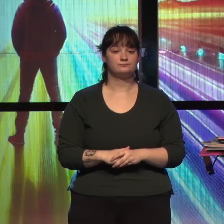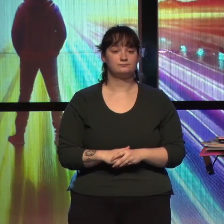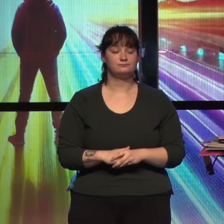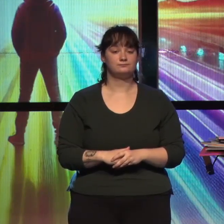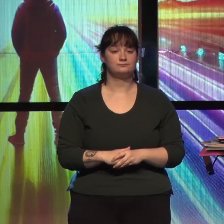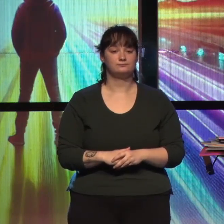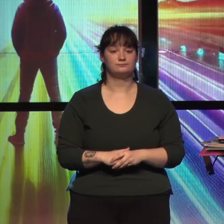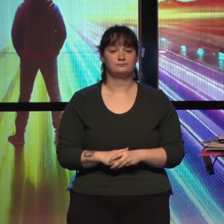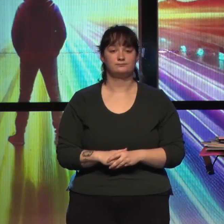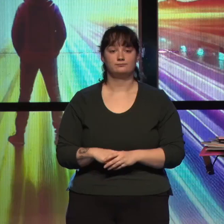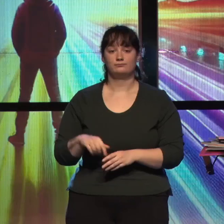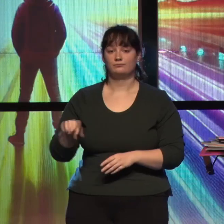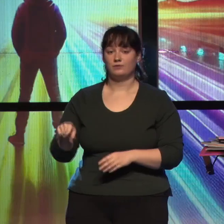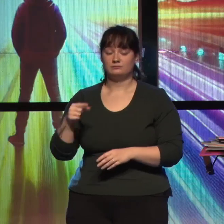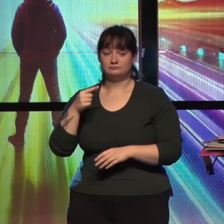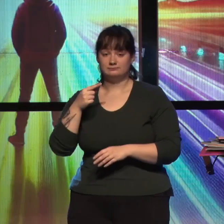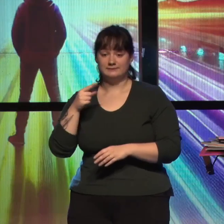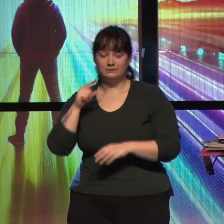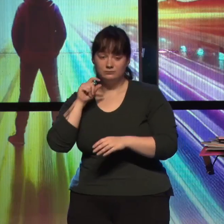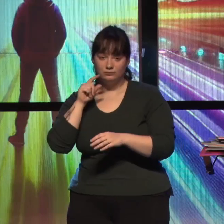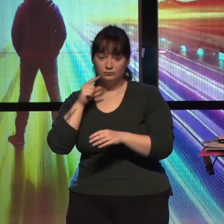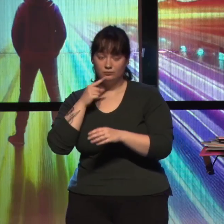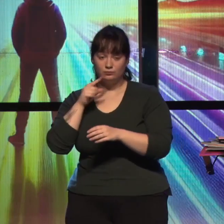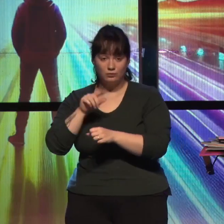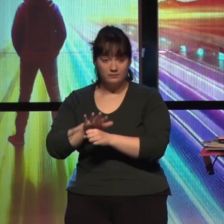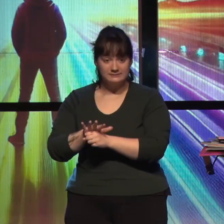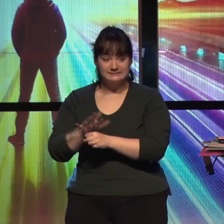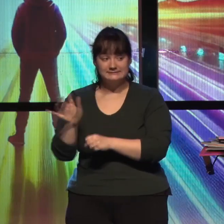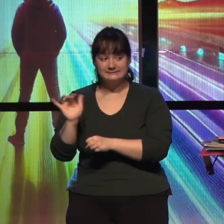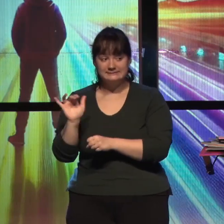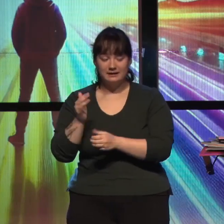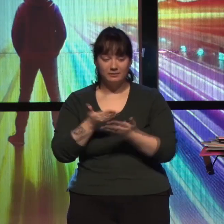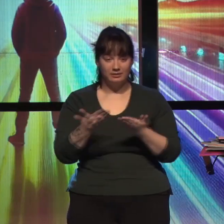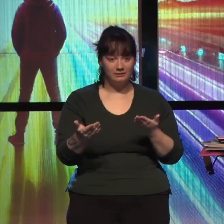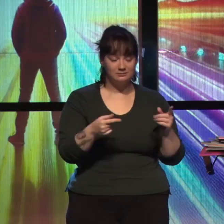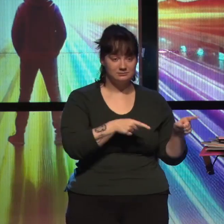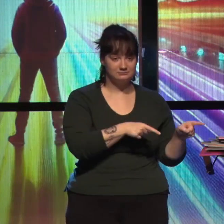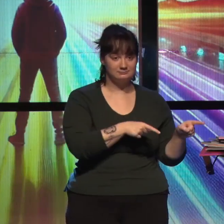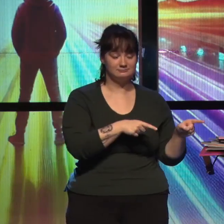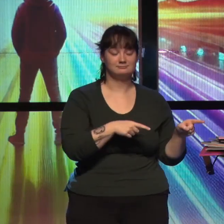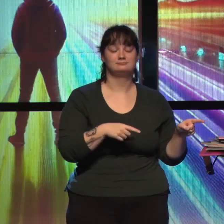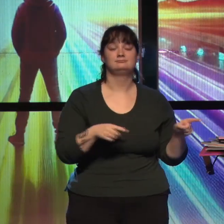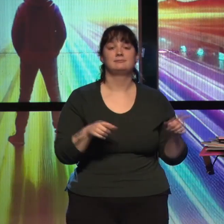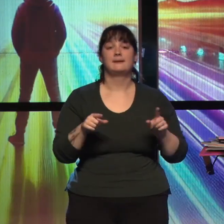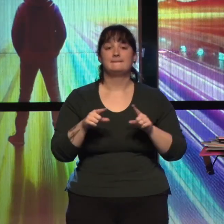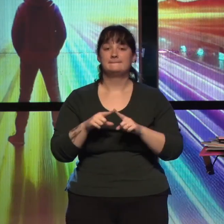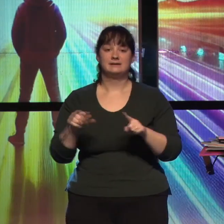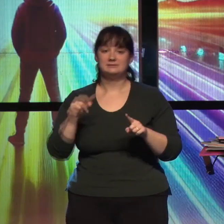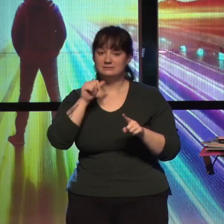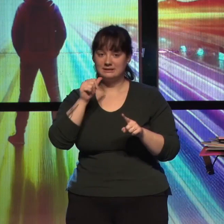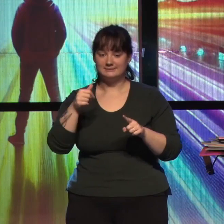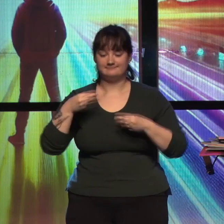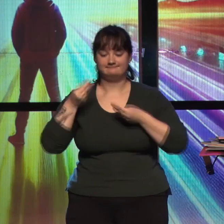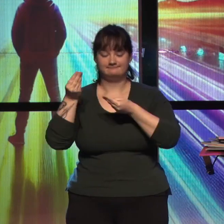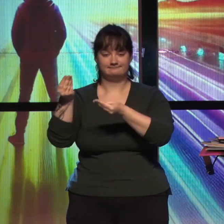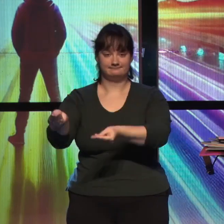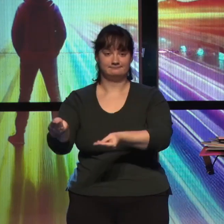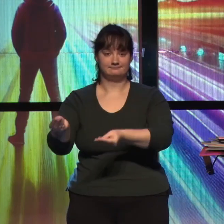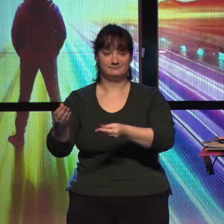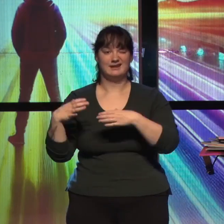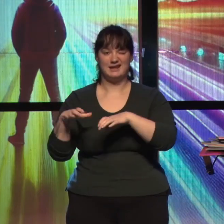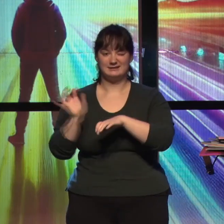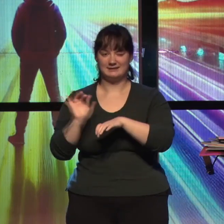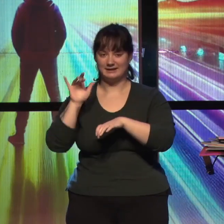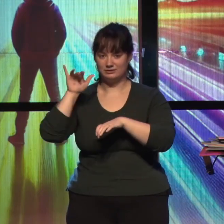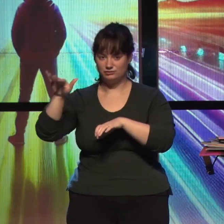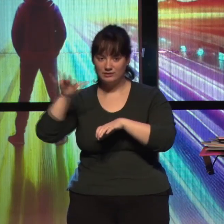on earth, Pax Romana, flourishing for all. But it doesn't bring that in the same way. It acts like the